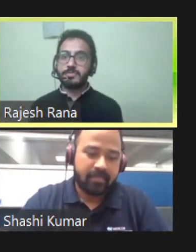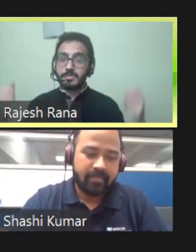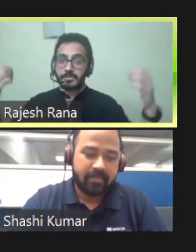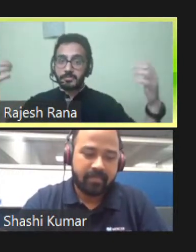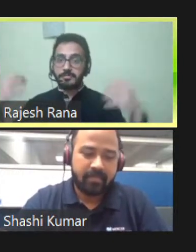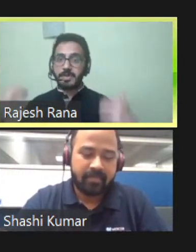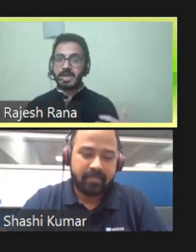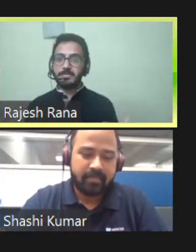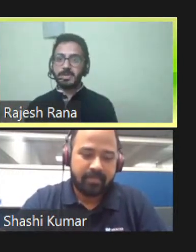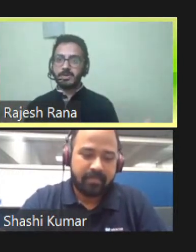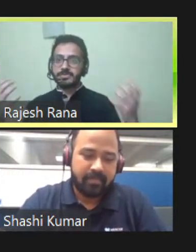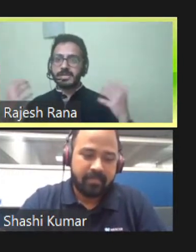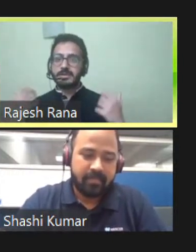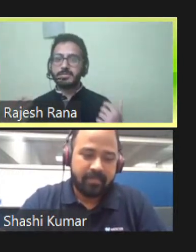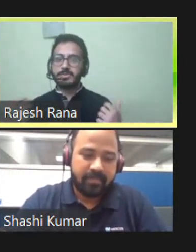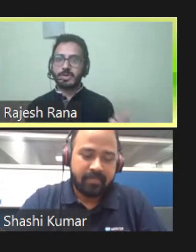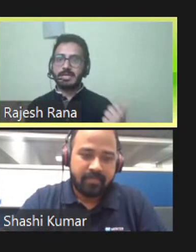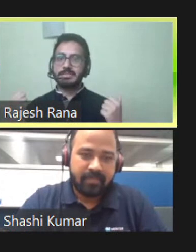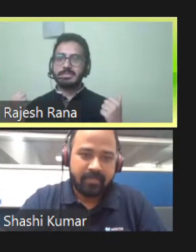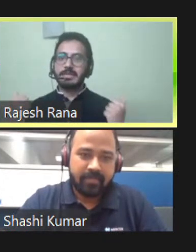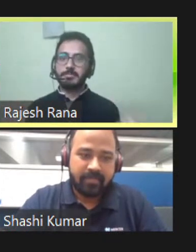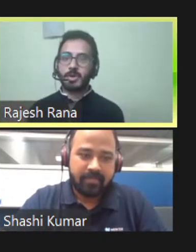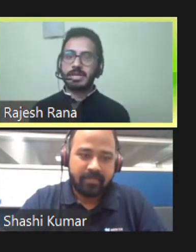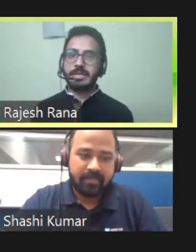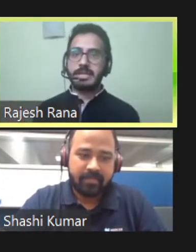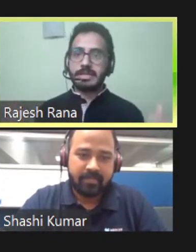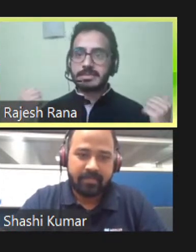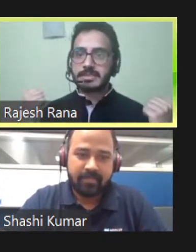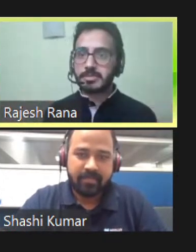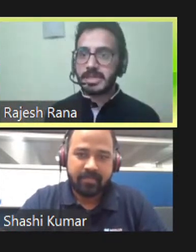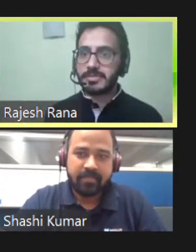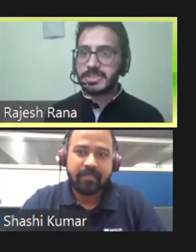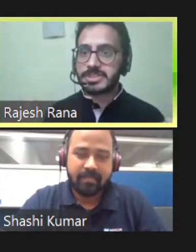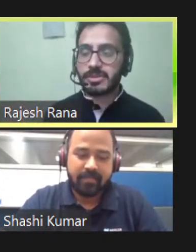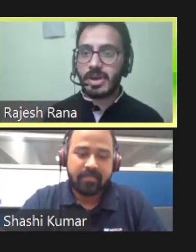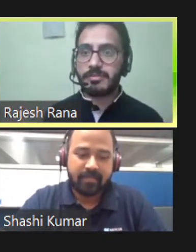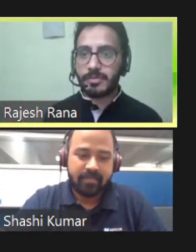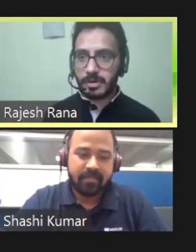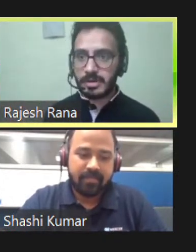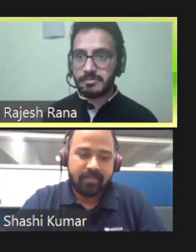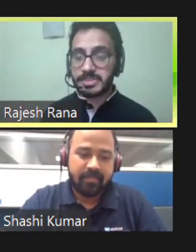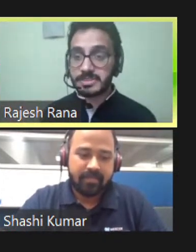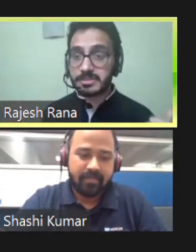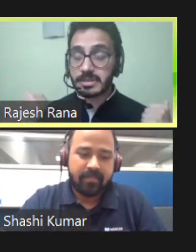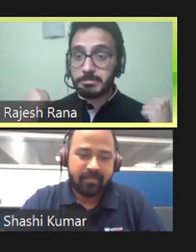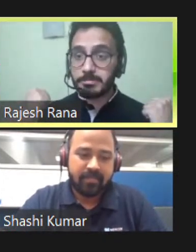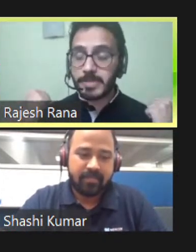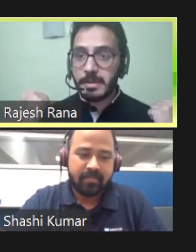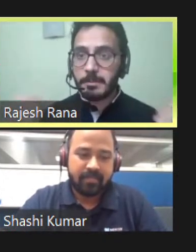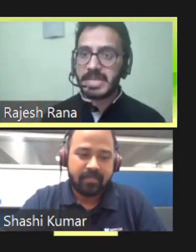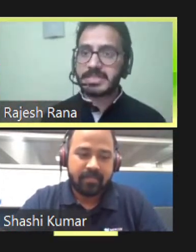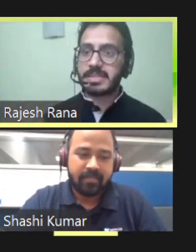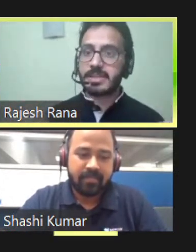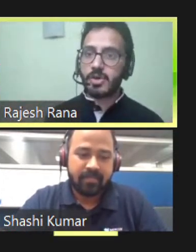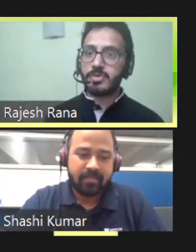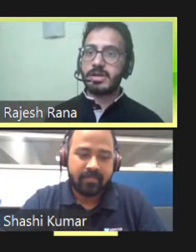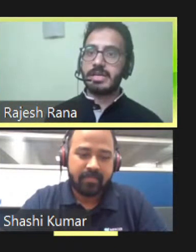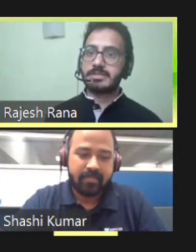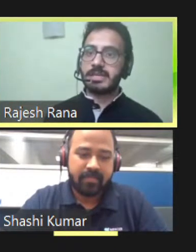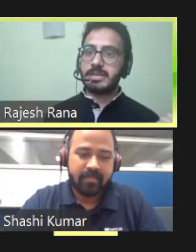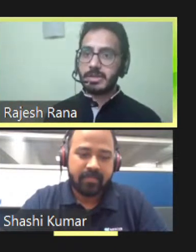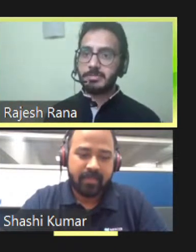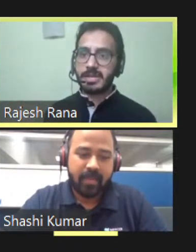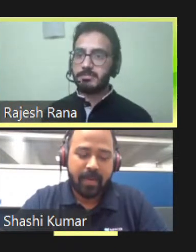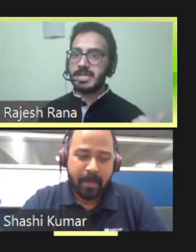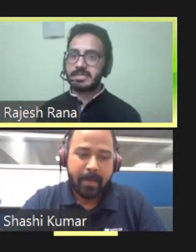How? Why? Because we come to know it is an important. It is something which is required for, which is the basic